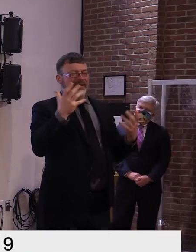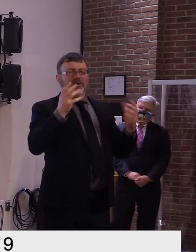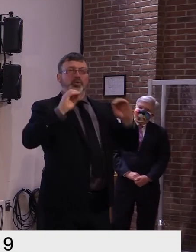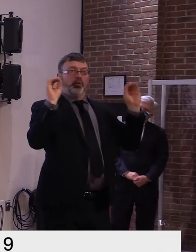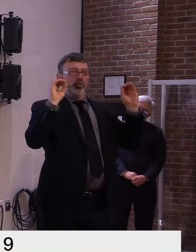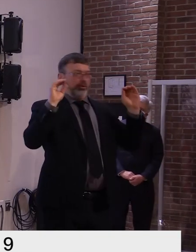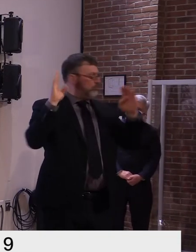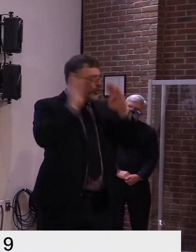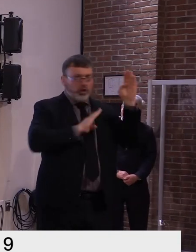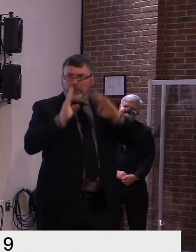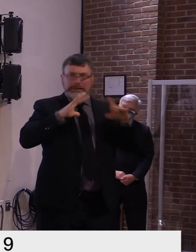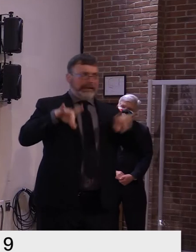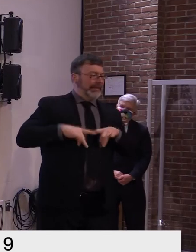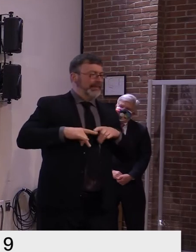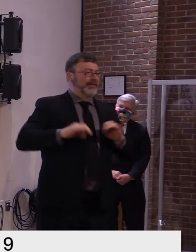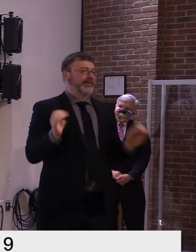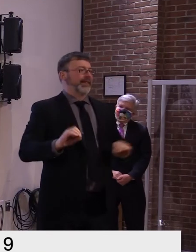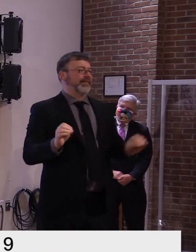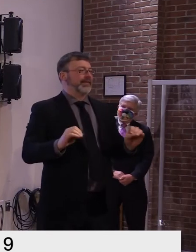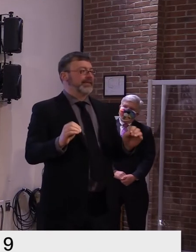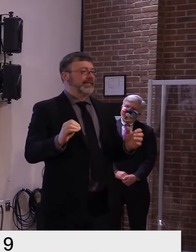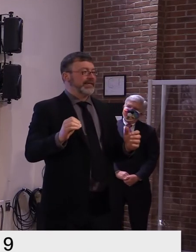not needing to avoid crowds,